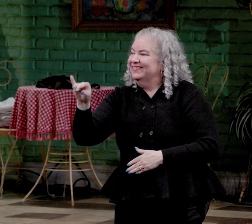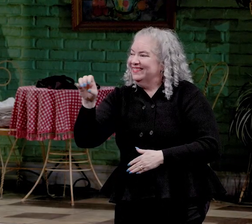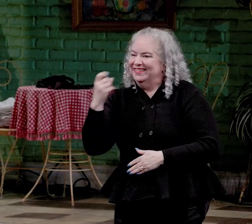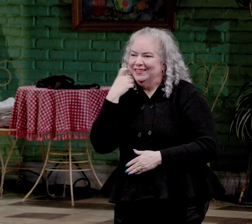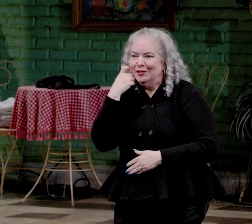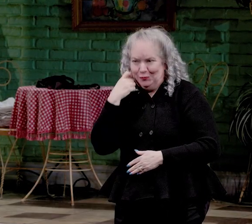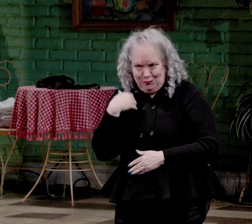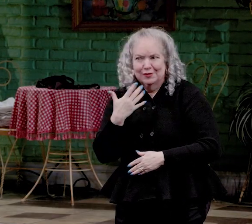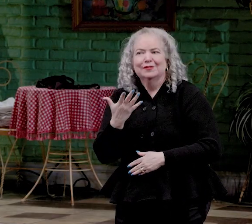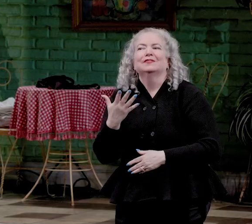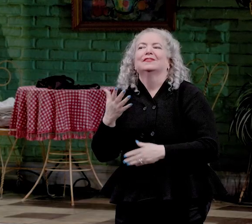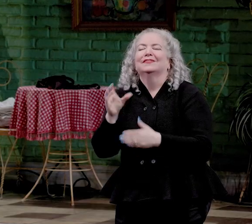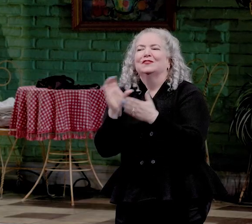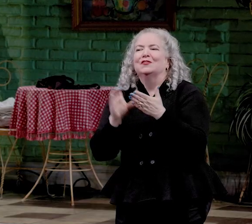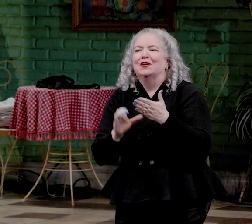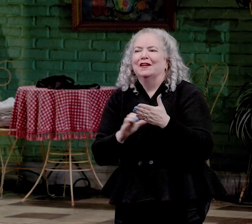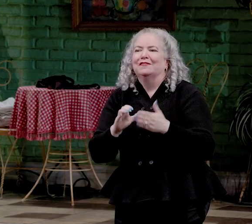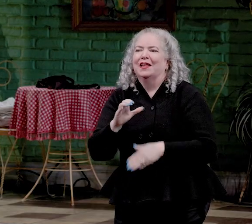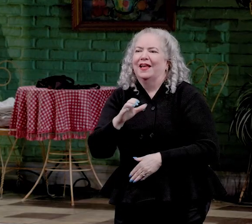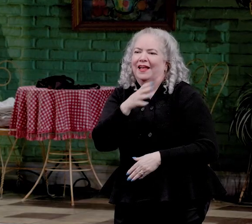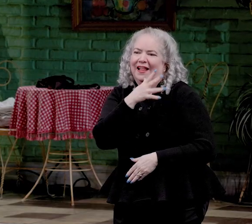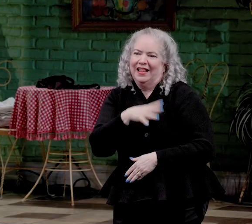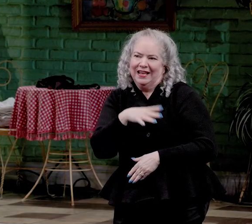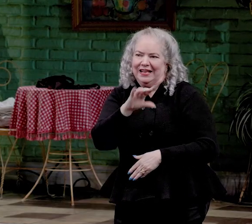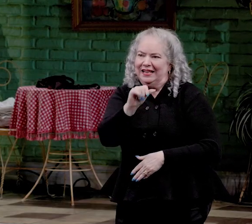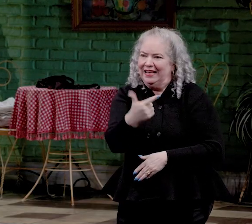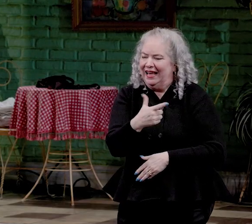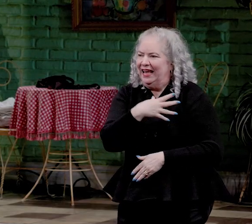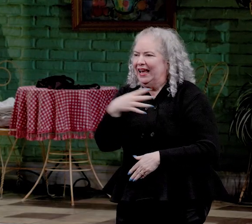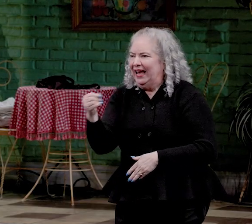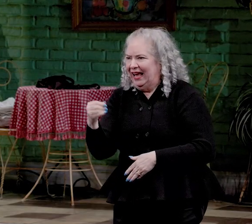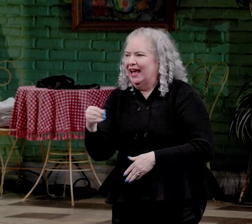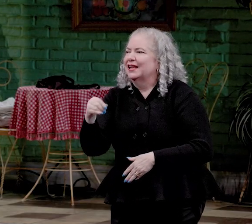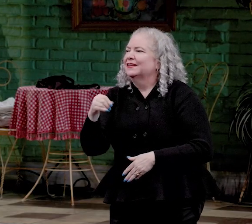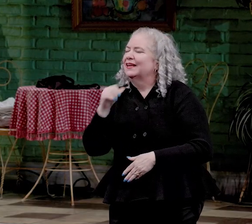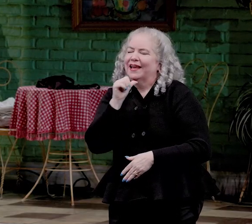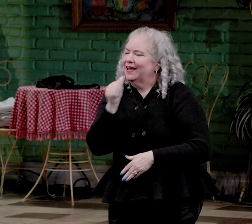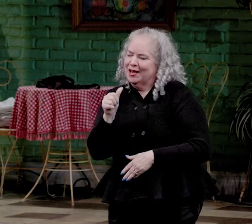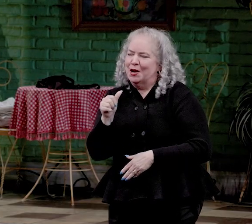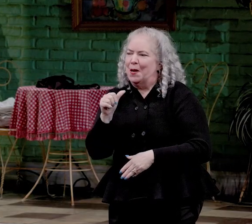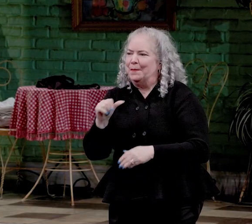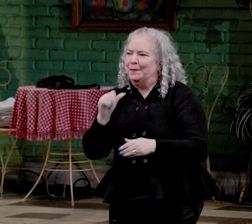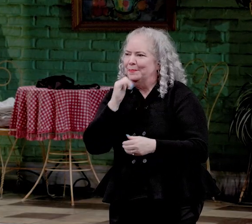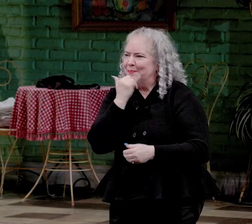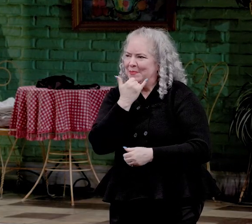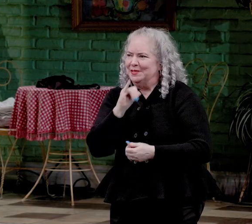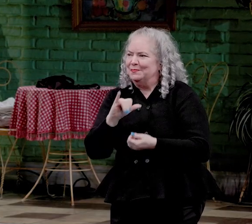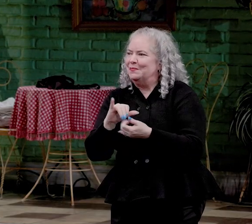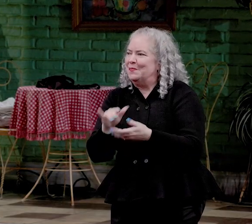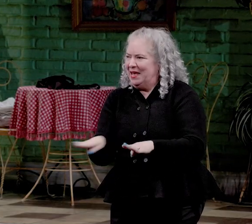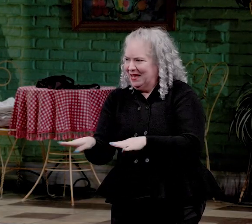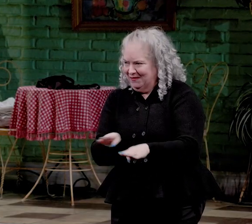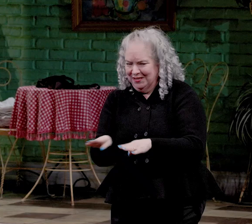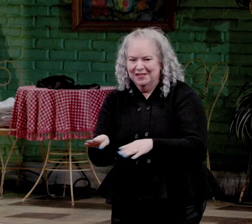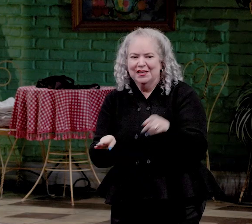Ain't Misbehavin' and Lady Day for us, will be helming this new production.